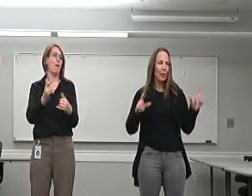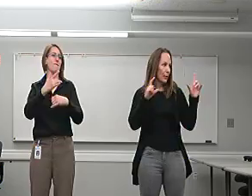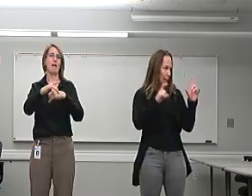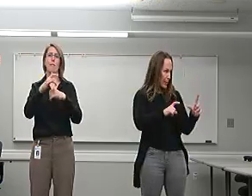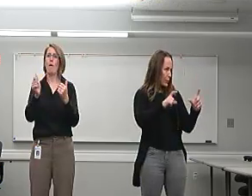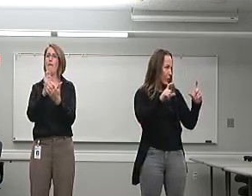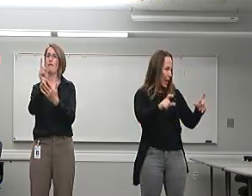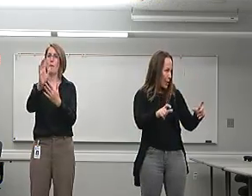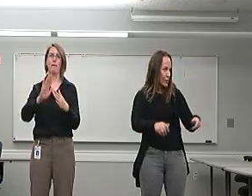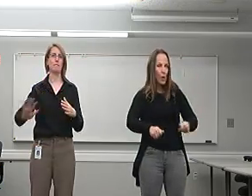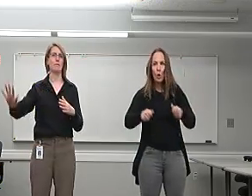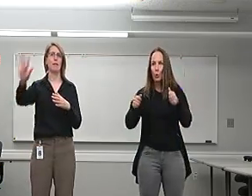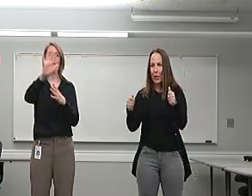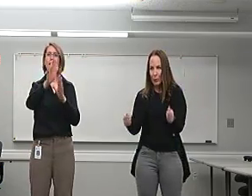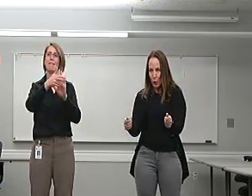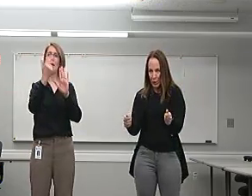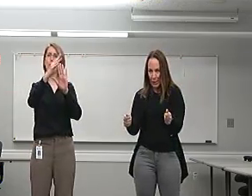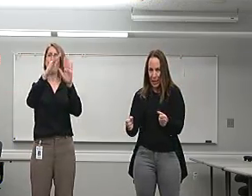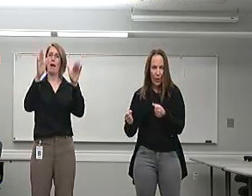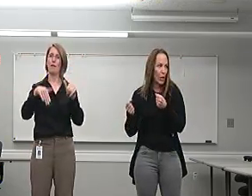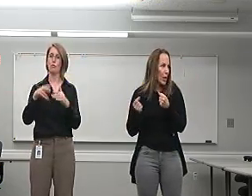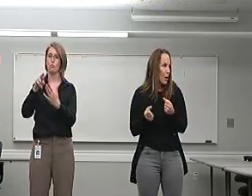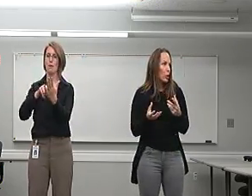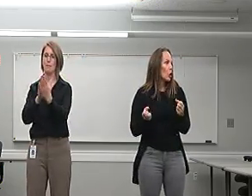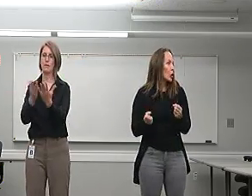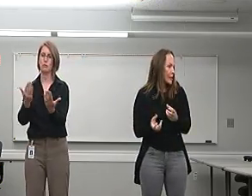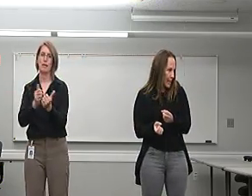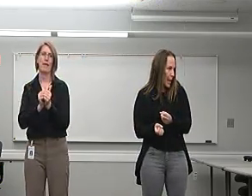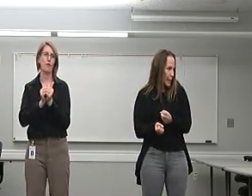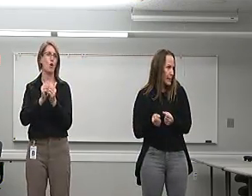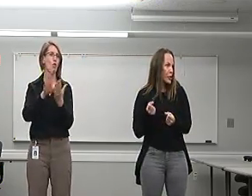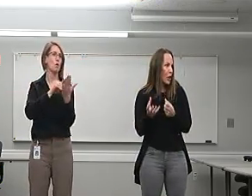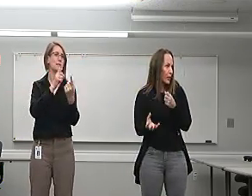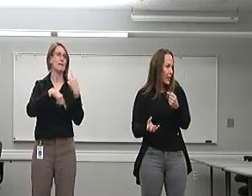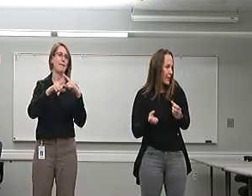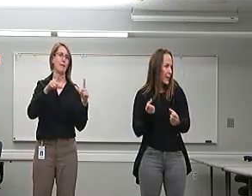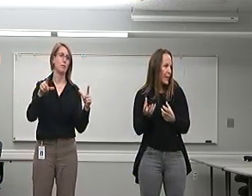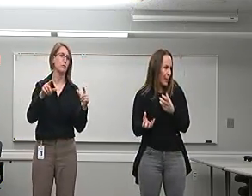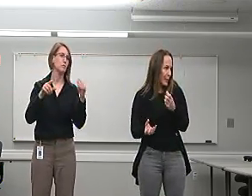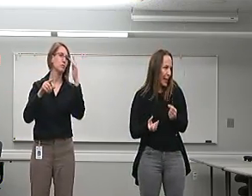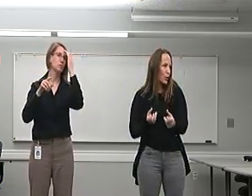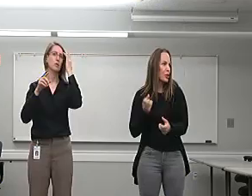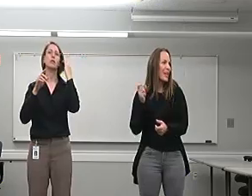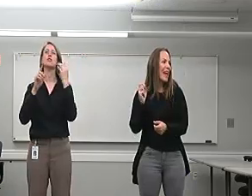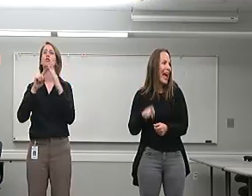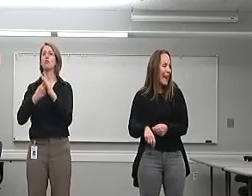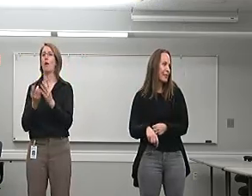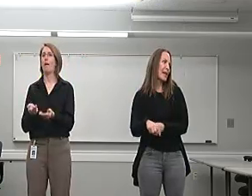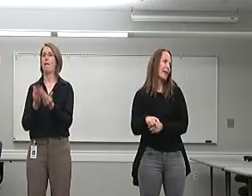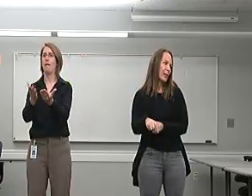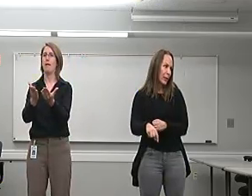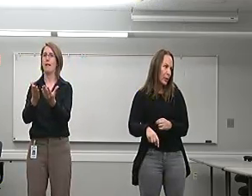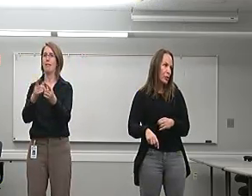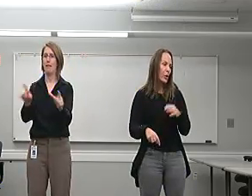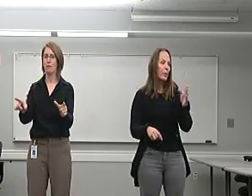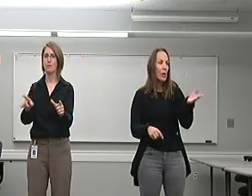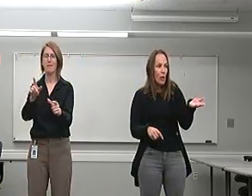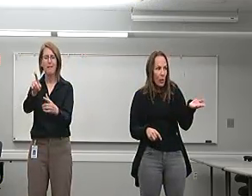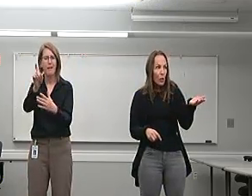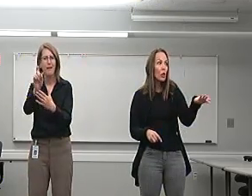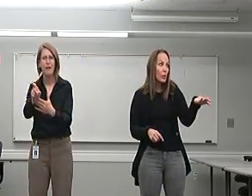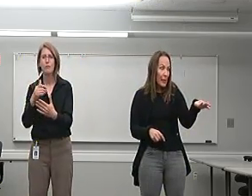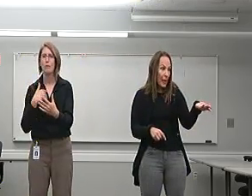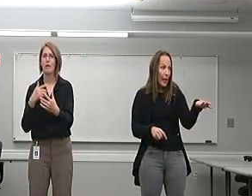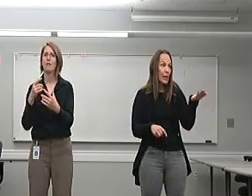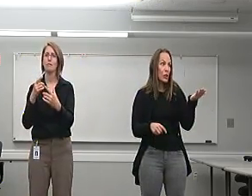house, read books together, learn signs, start giving them language. They have to have language. So you were saying at